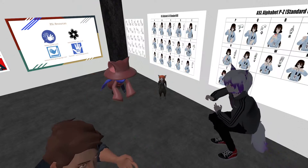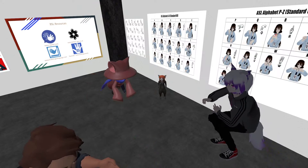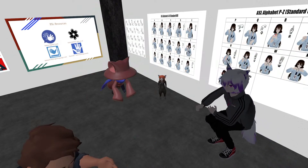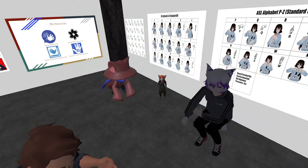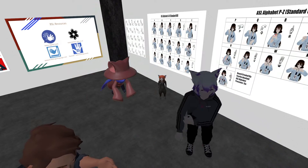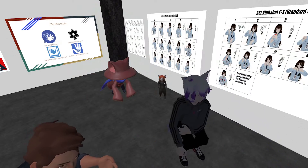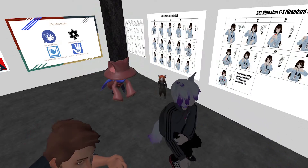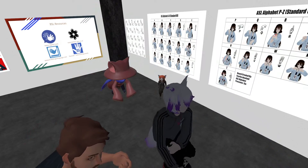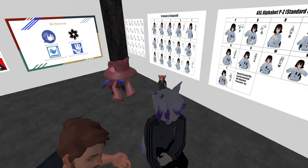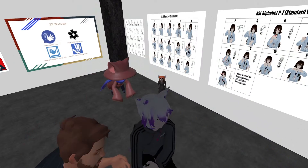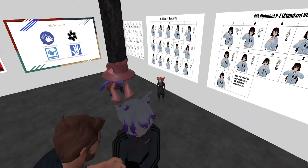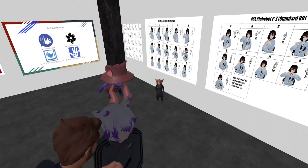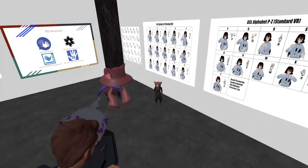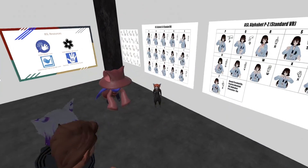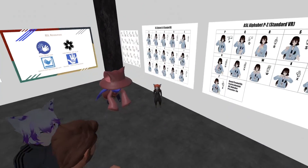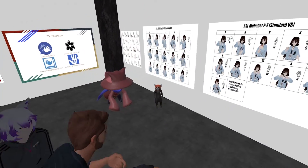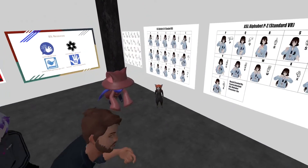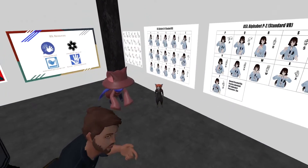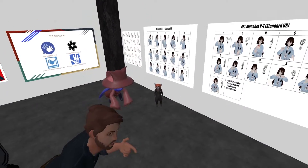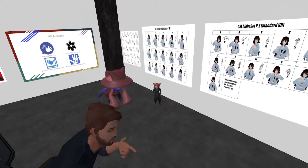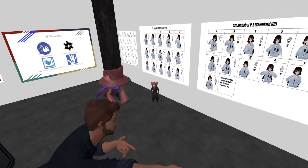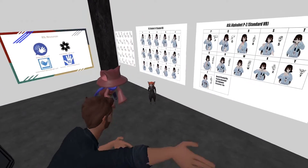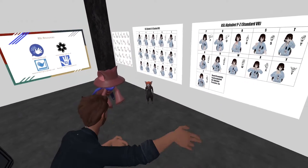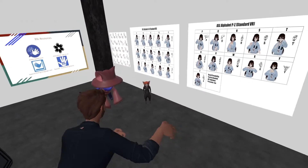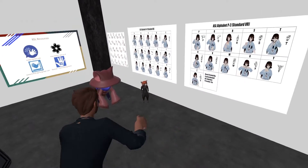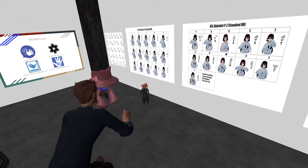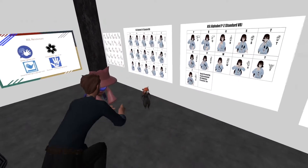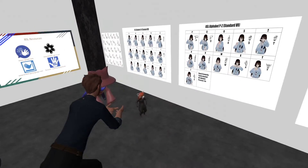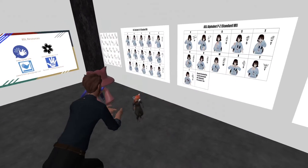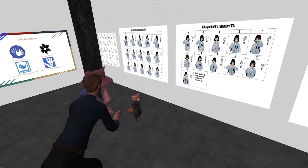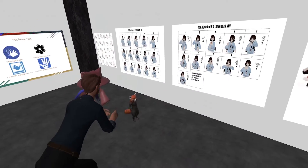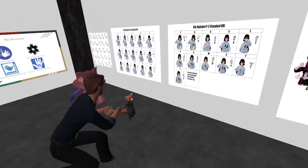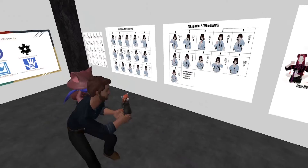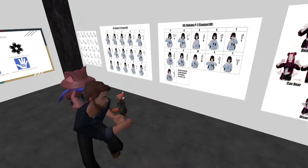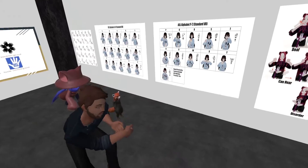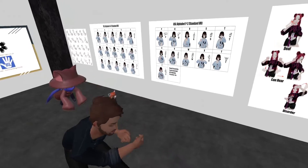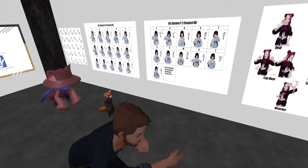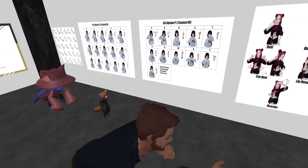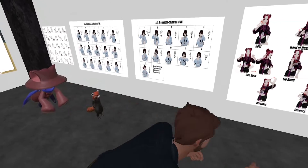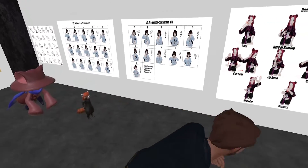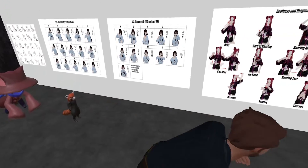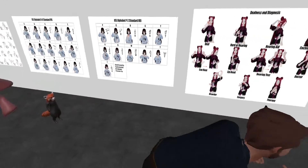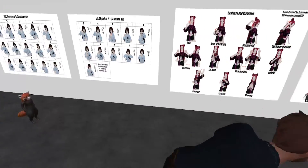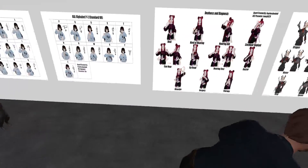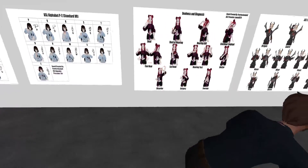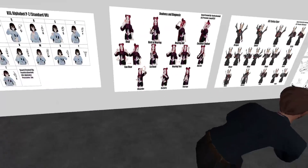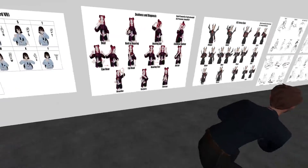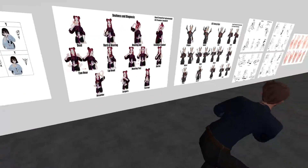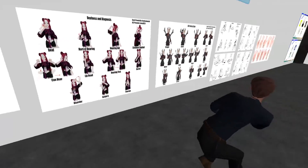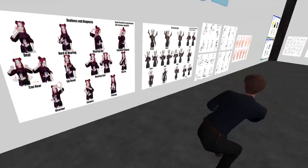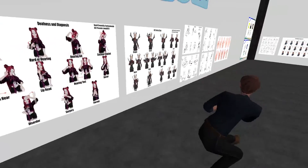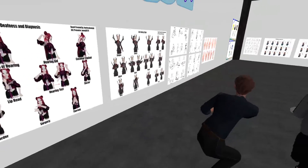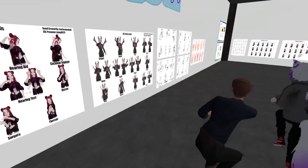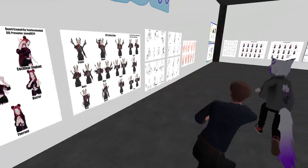have all the different links and resources over on the far side of the wall that you can use. Down, I'm crouched.